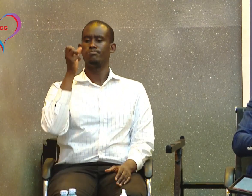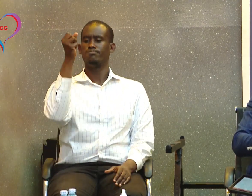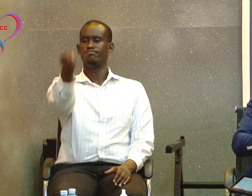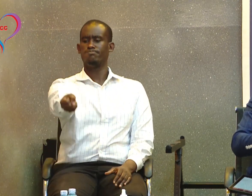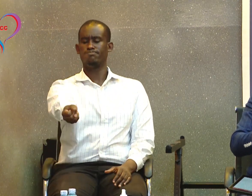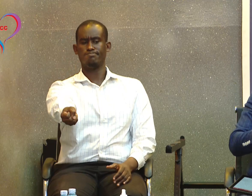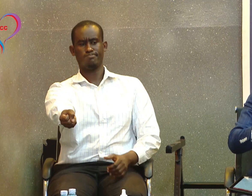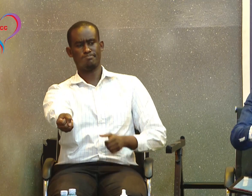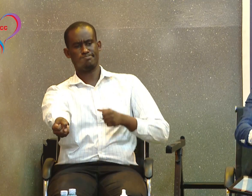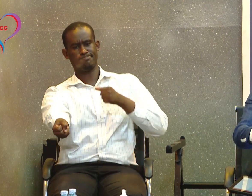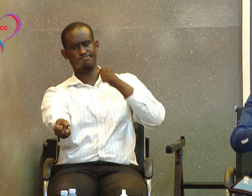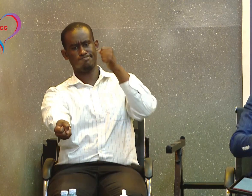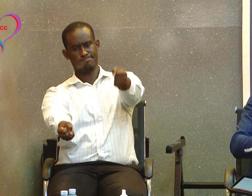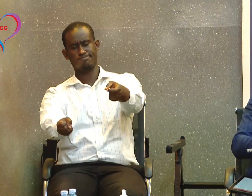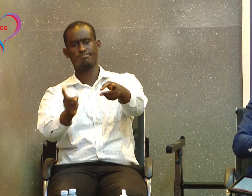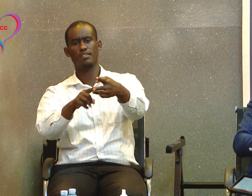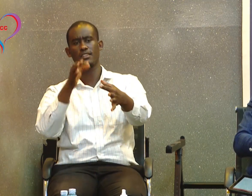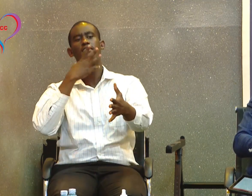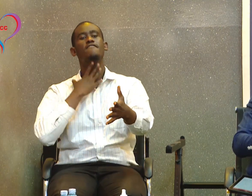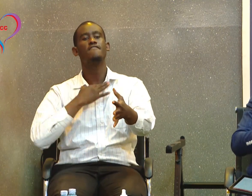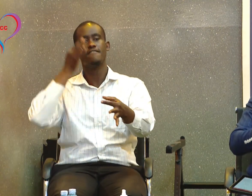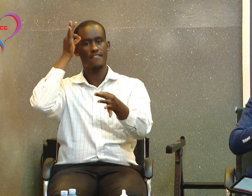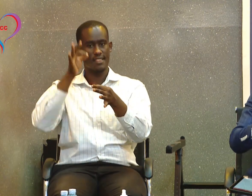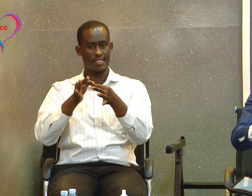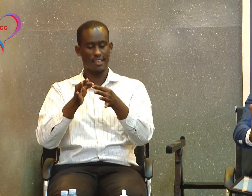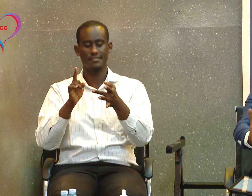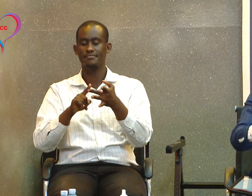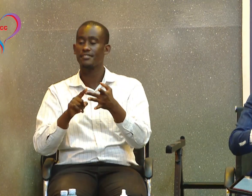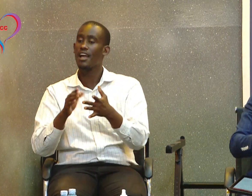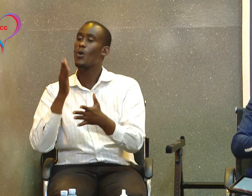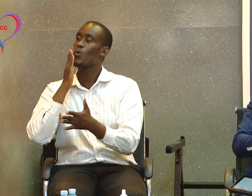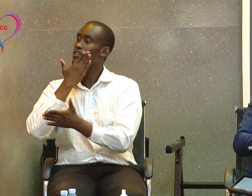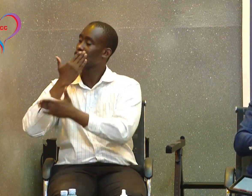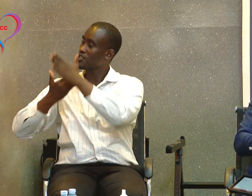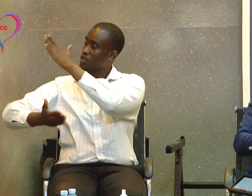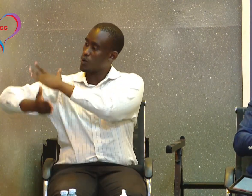They will need faith. They will need the grace of God.